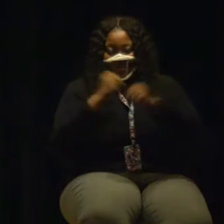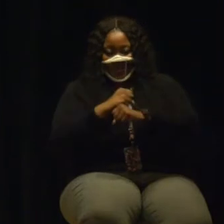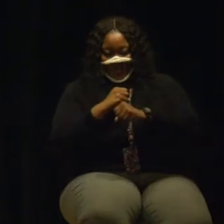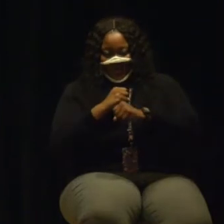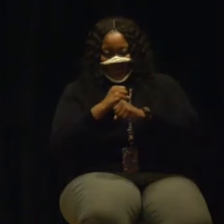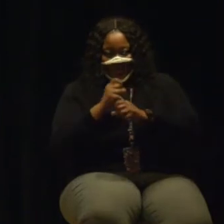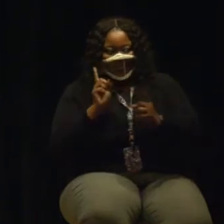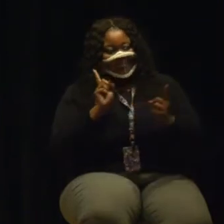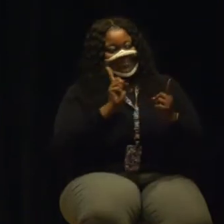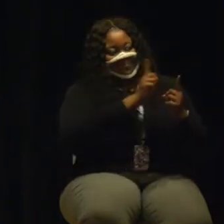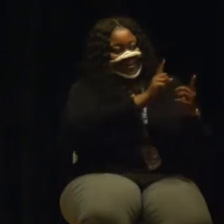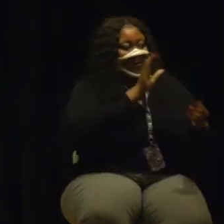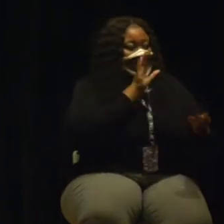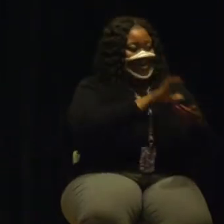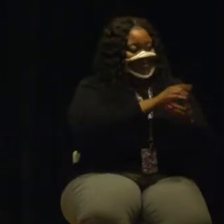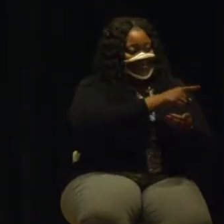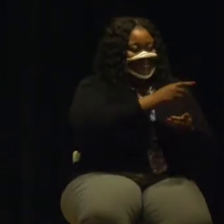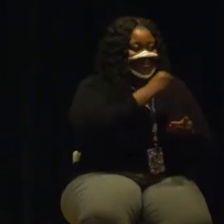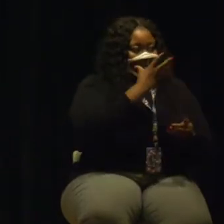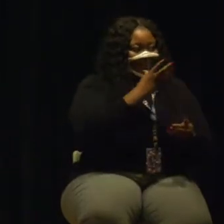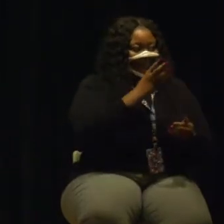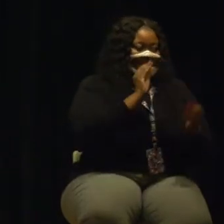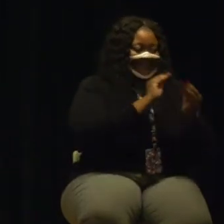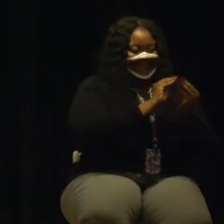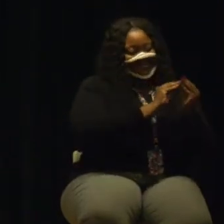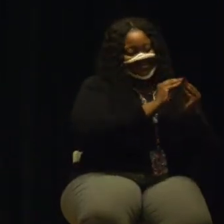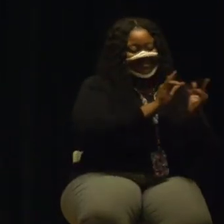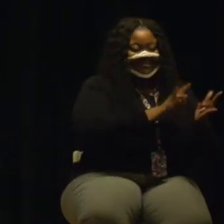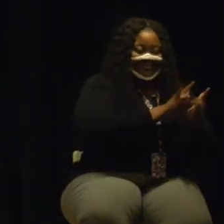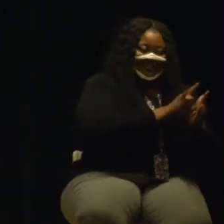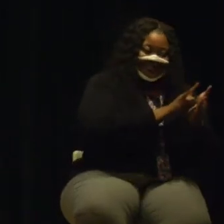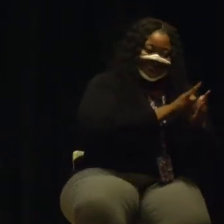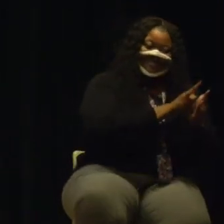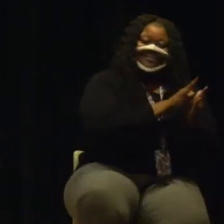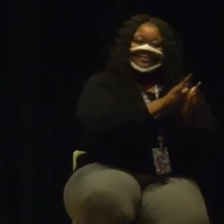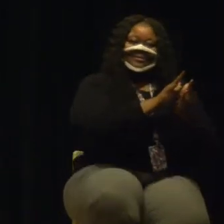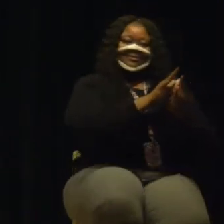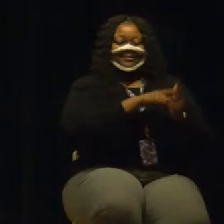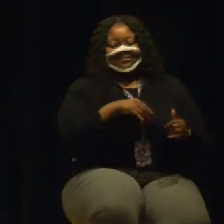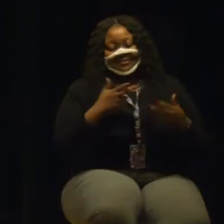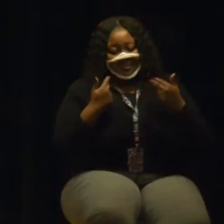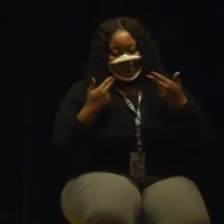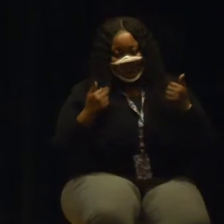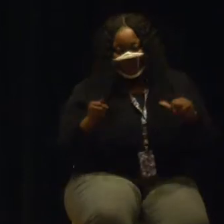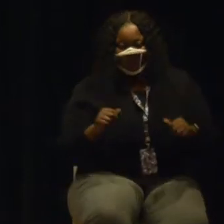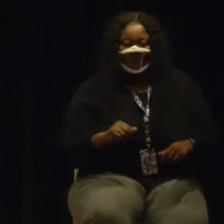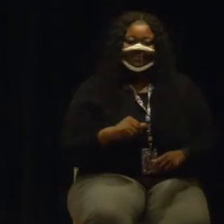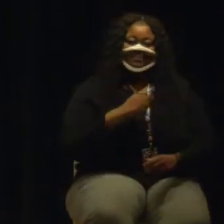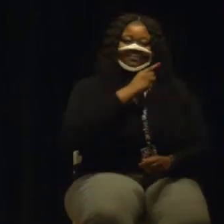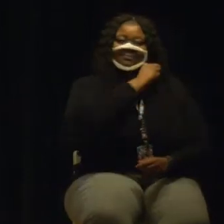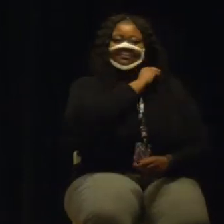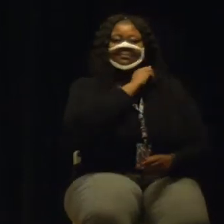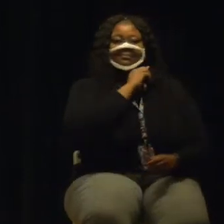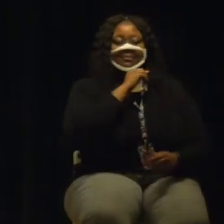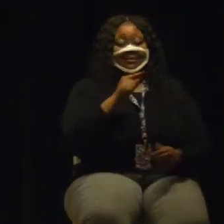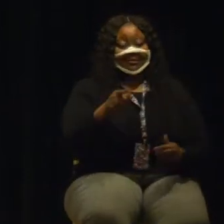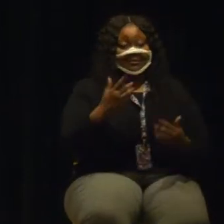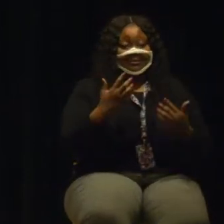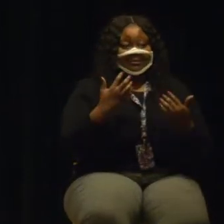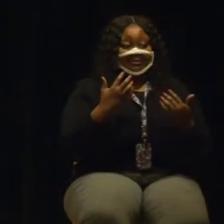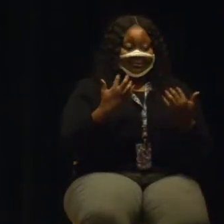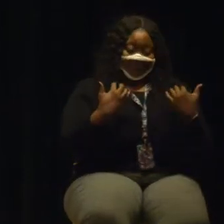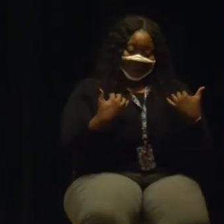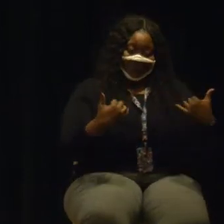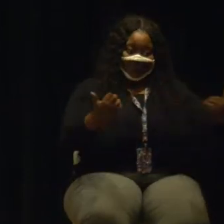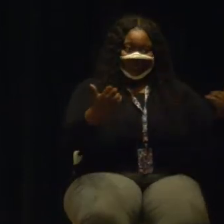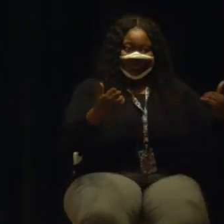Which is wild to consider at this particular time. In 1910, and she's in the audience cheering for him. Cheering